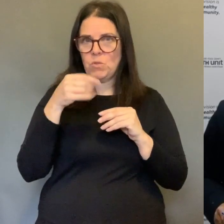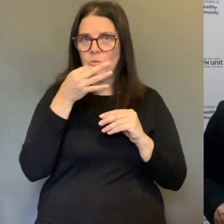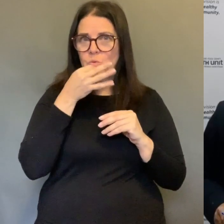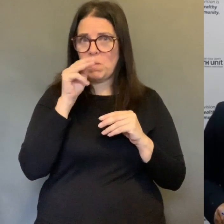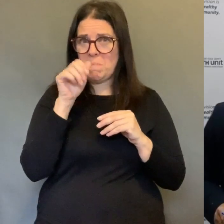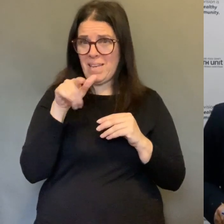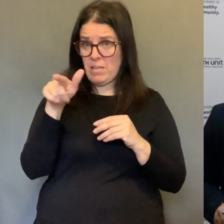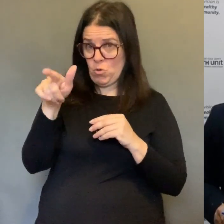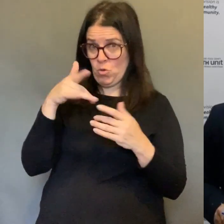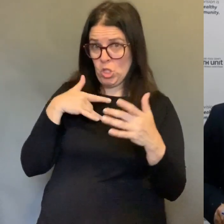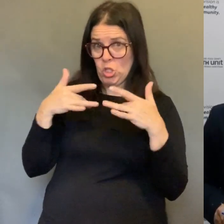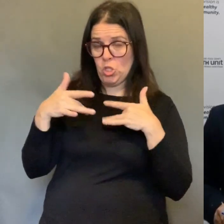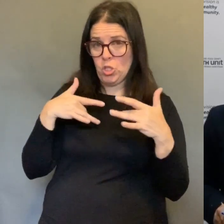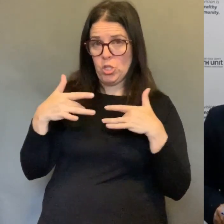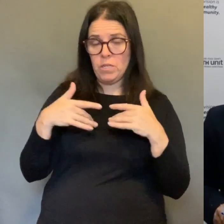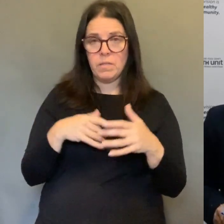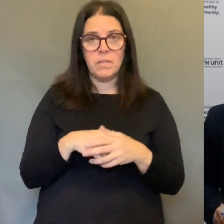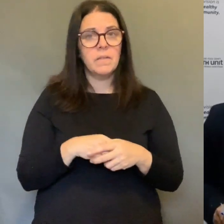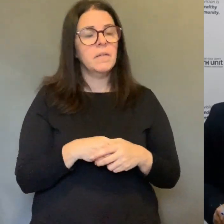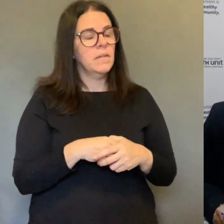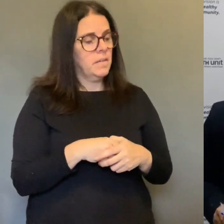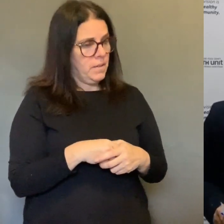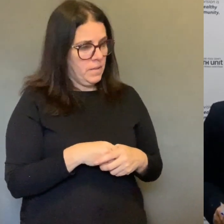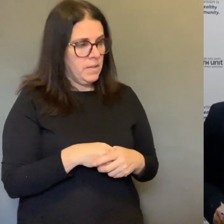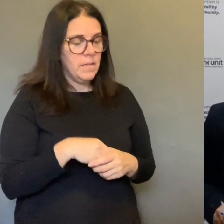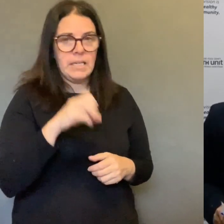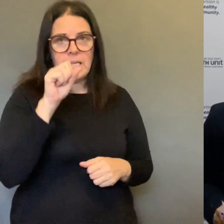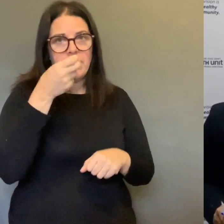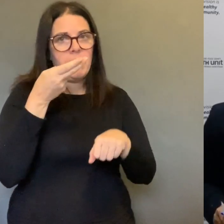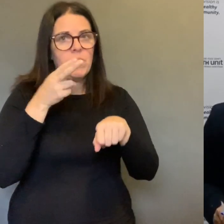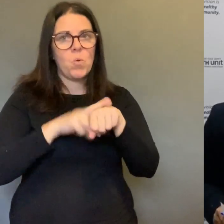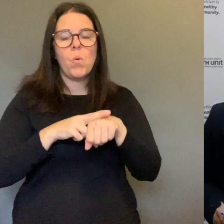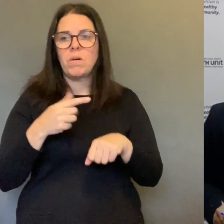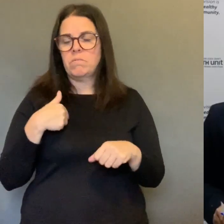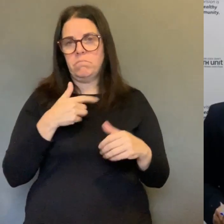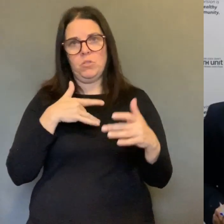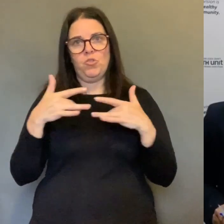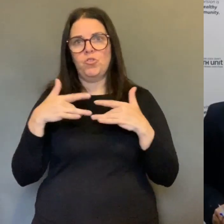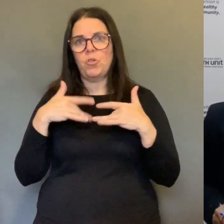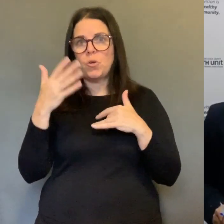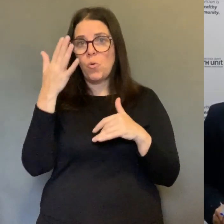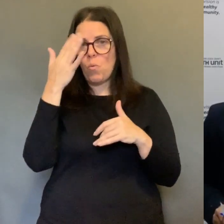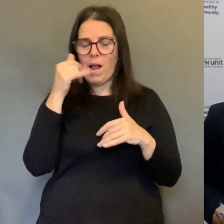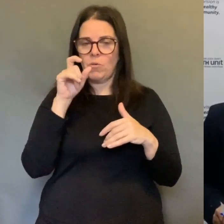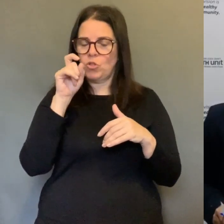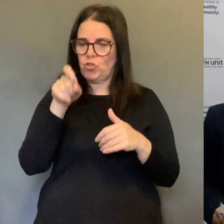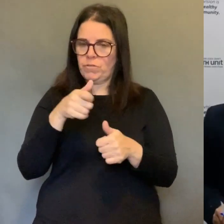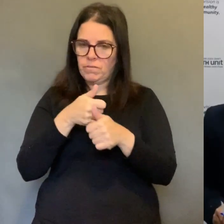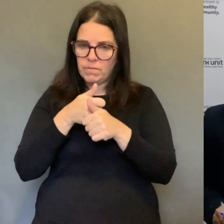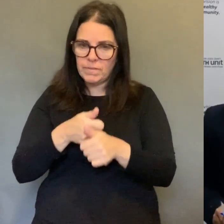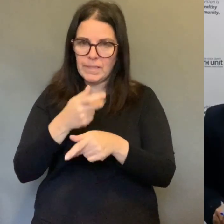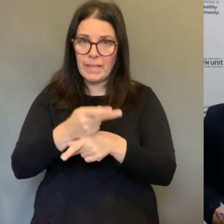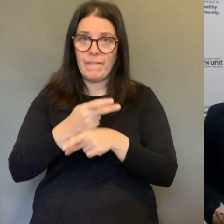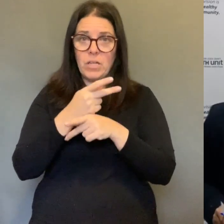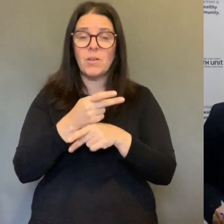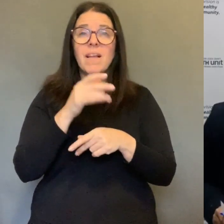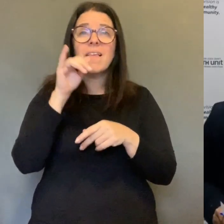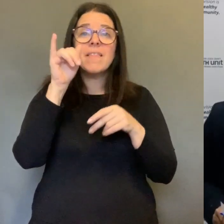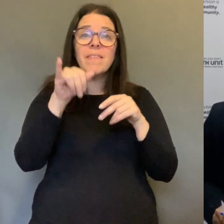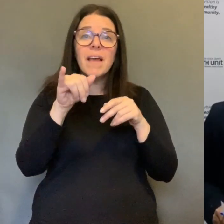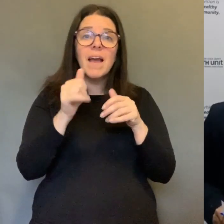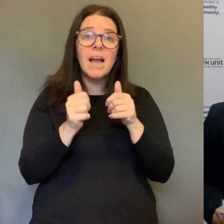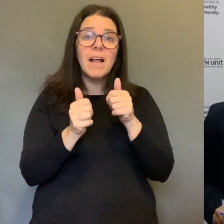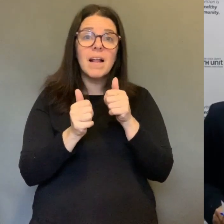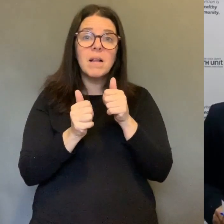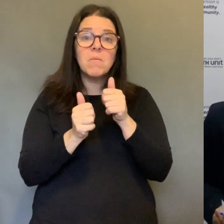now, the result will show up later. So it would be good to see that what we are doing right now, but we need to continue to do it. As soon